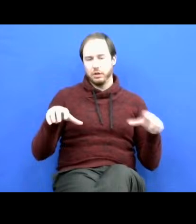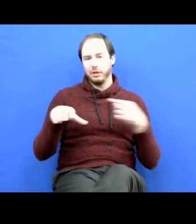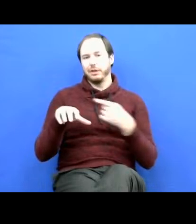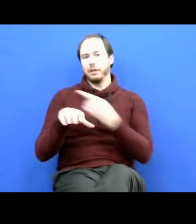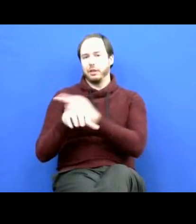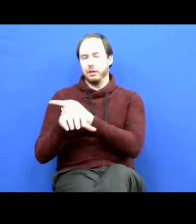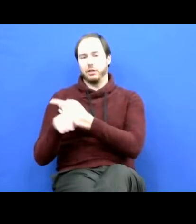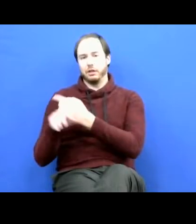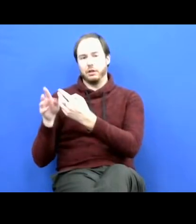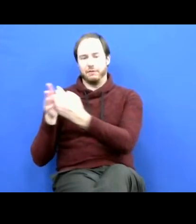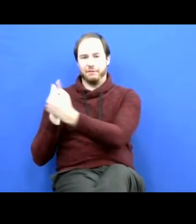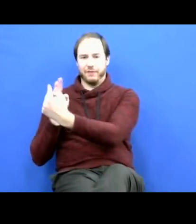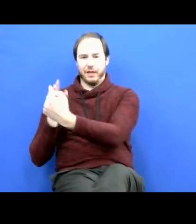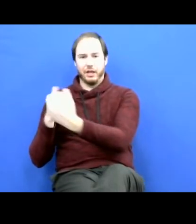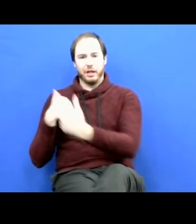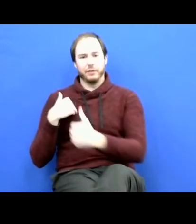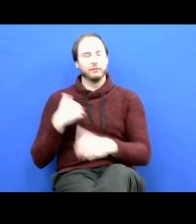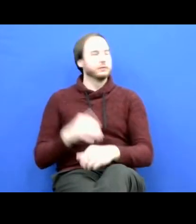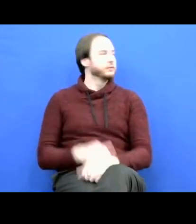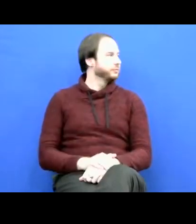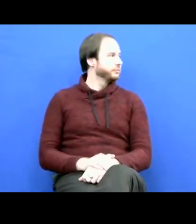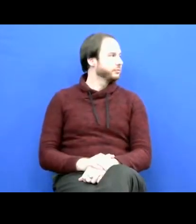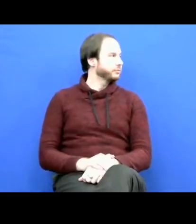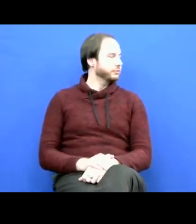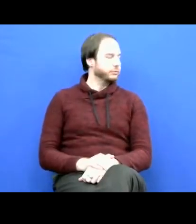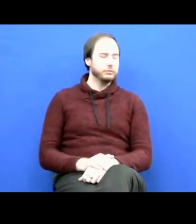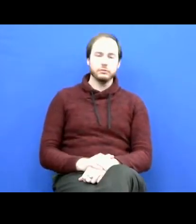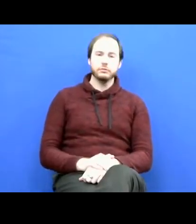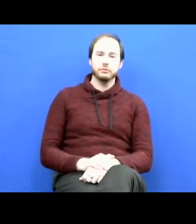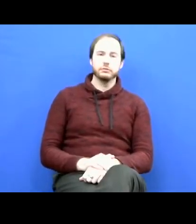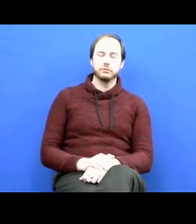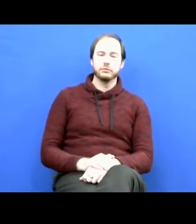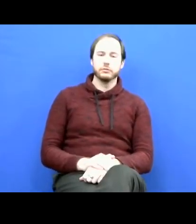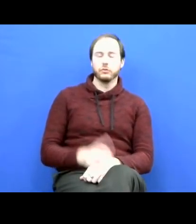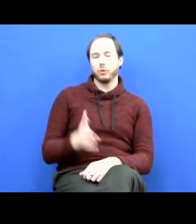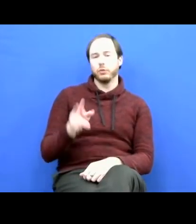So again, look at it, let me know,